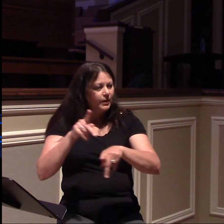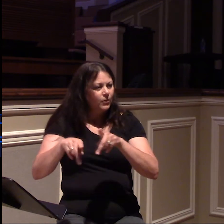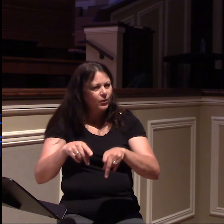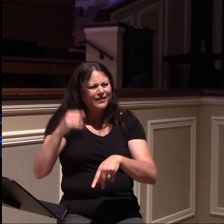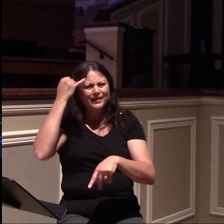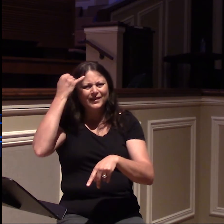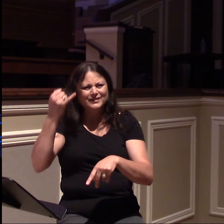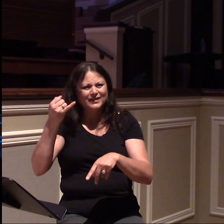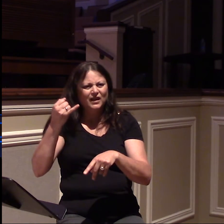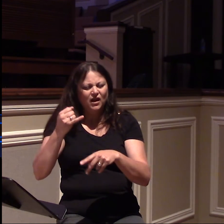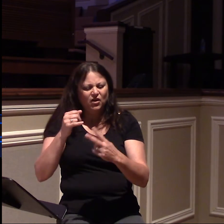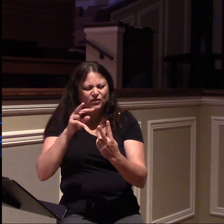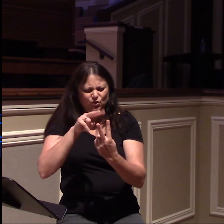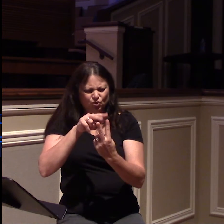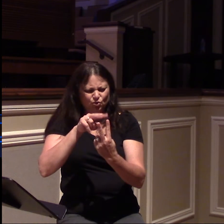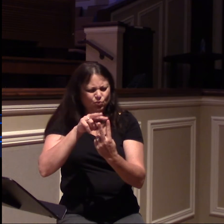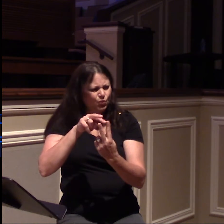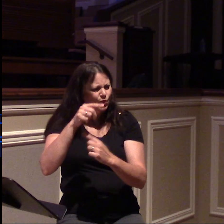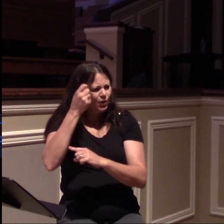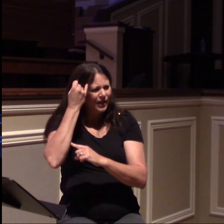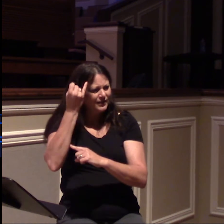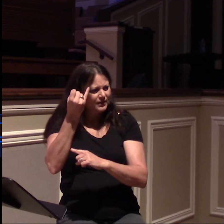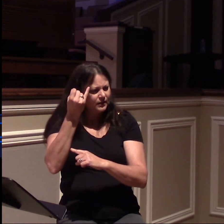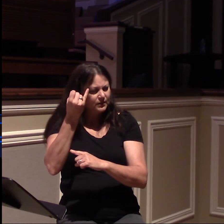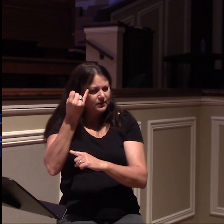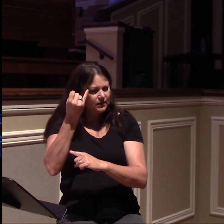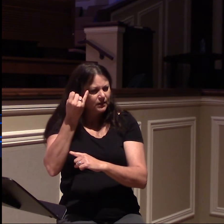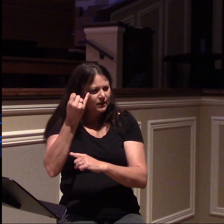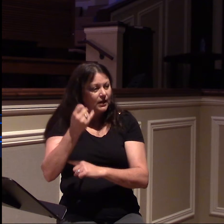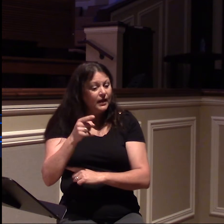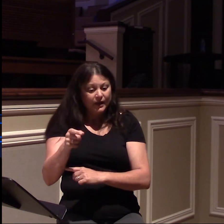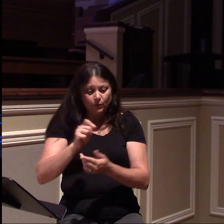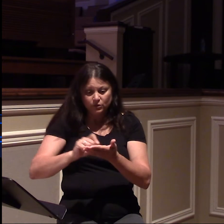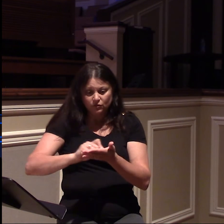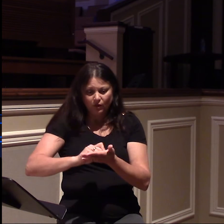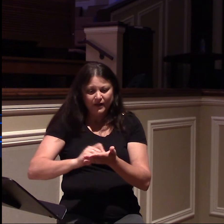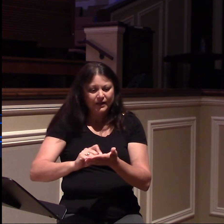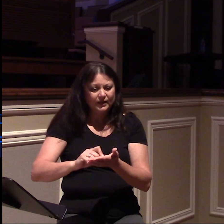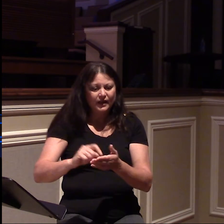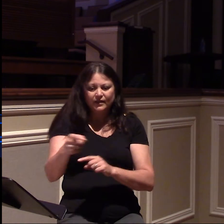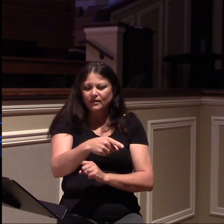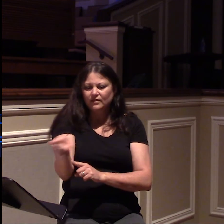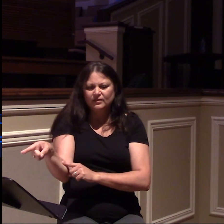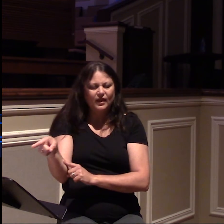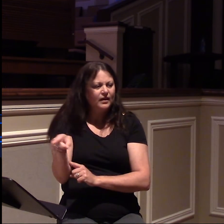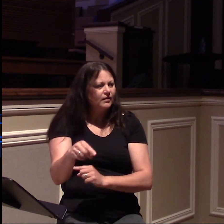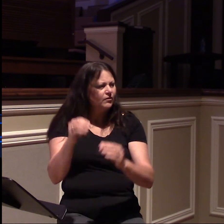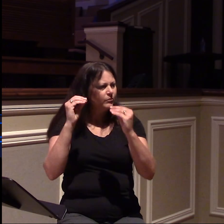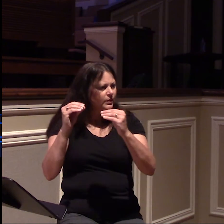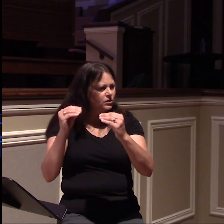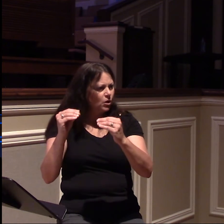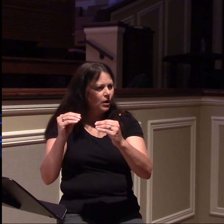These new believers that Paul is writing to, they have been taught that there's a radical break between